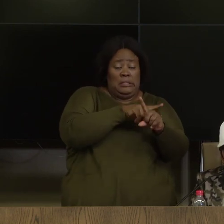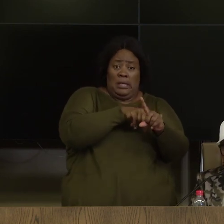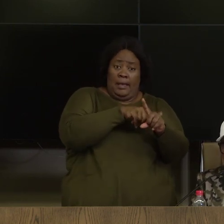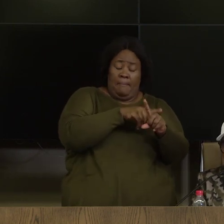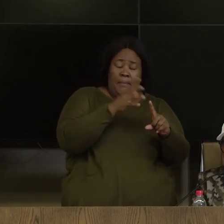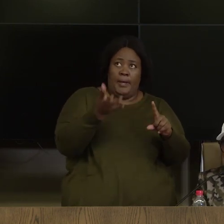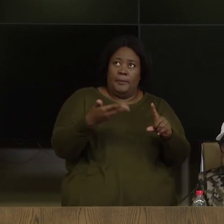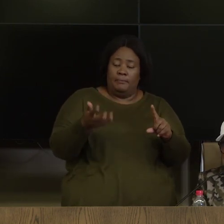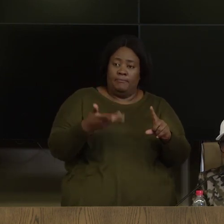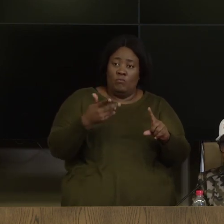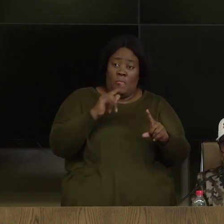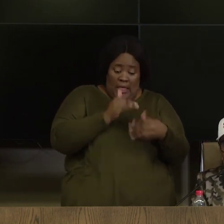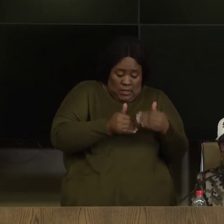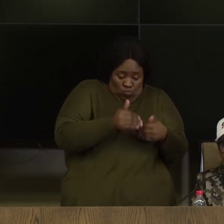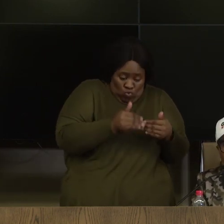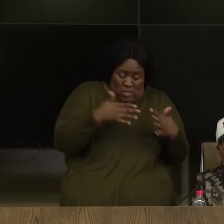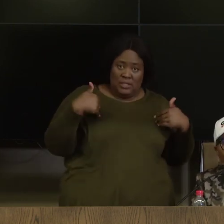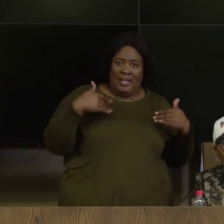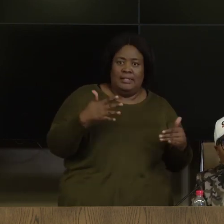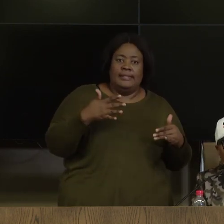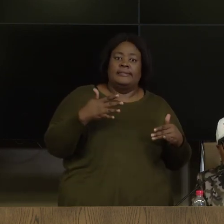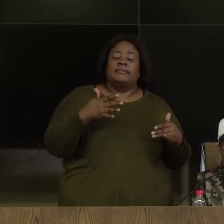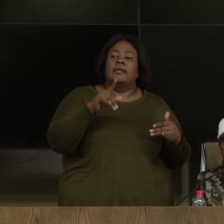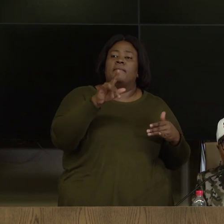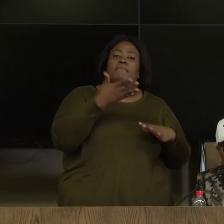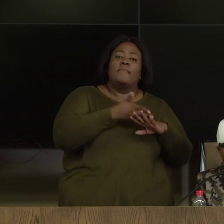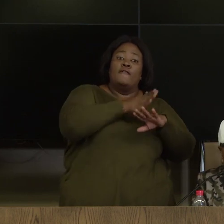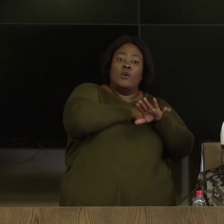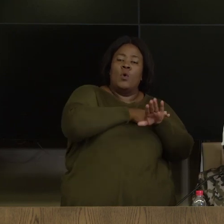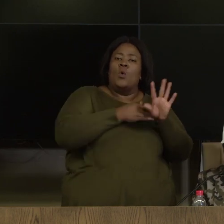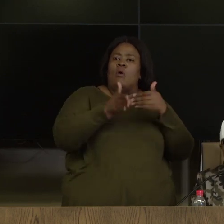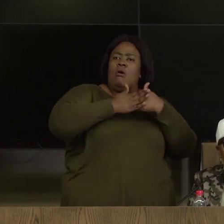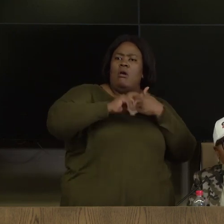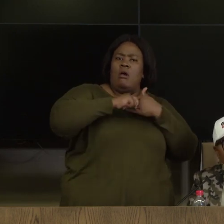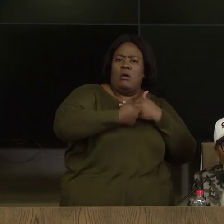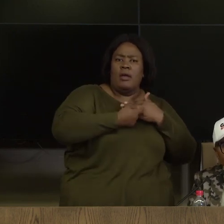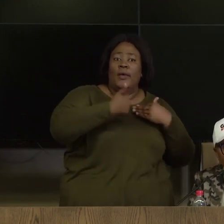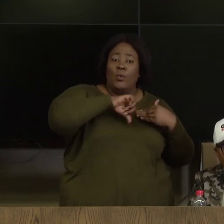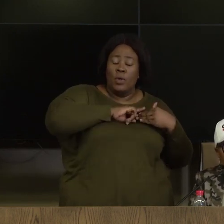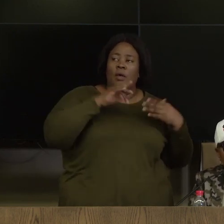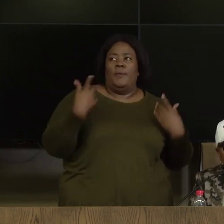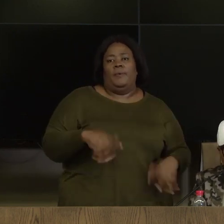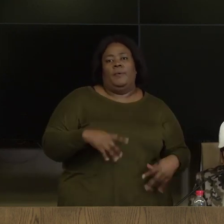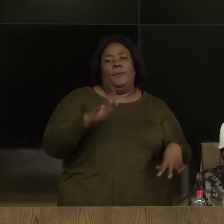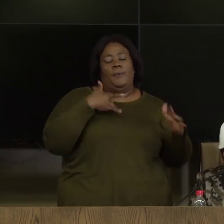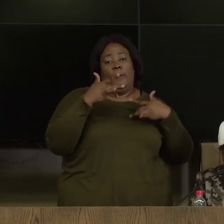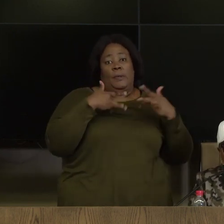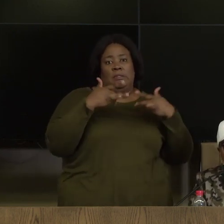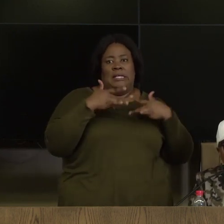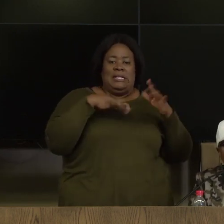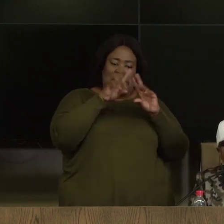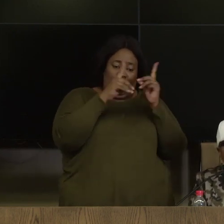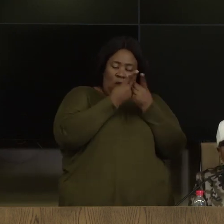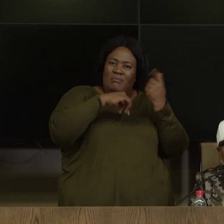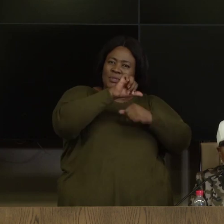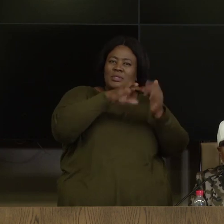this whole process started, long even before the shutdown, we were already concerned as a Department of